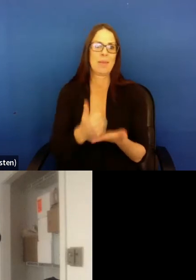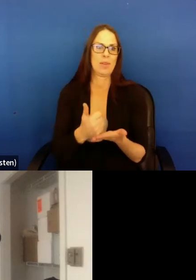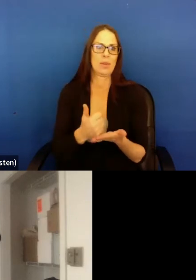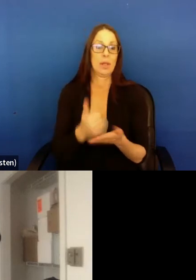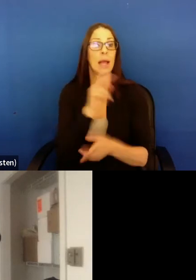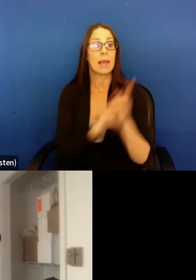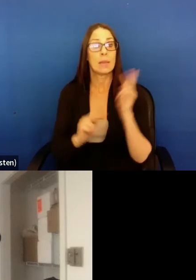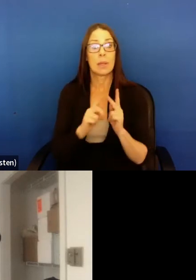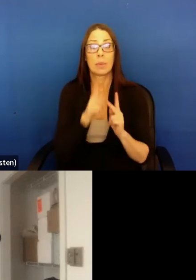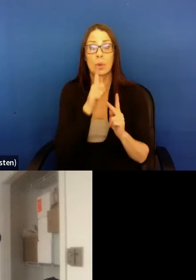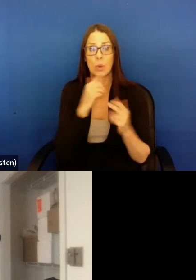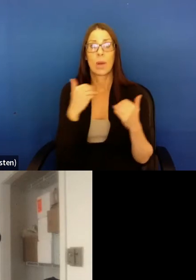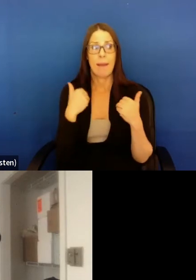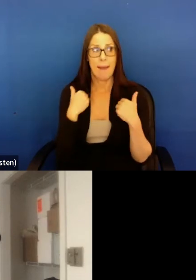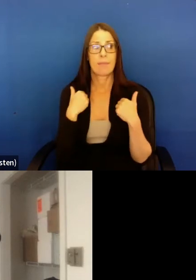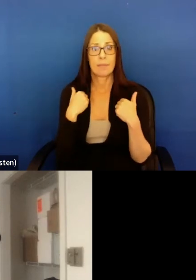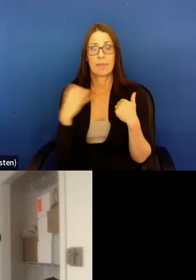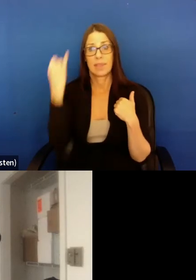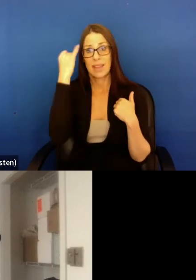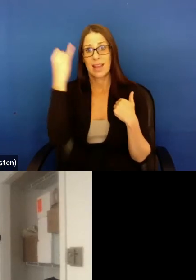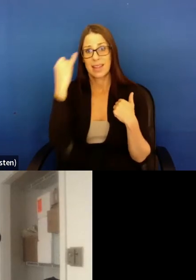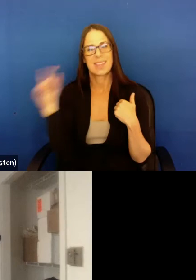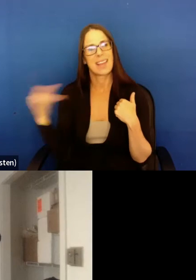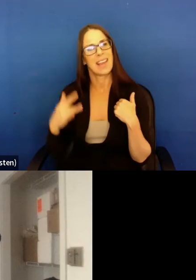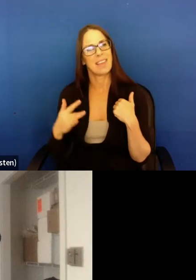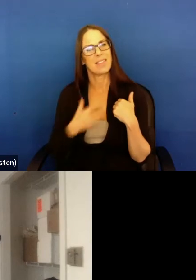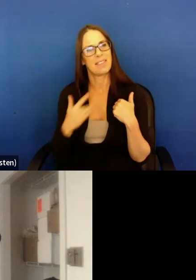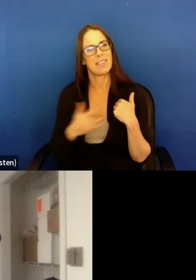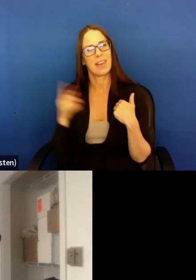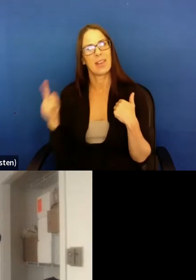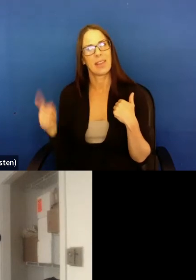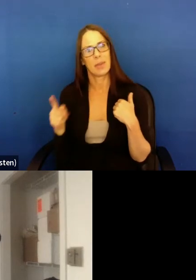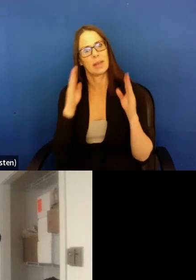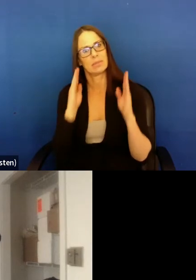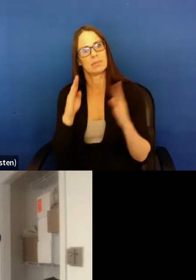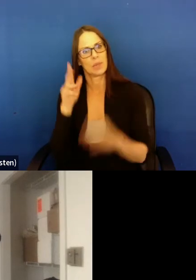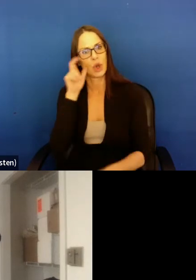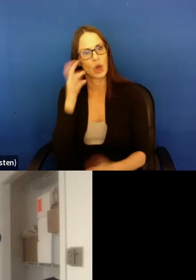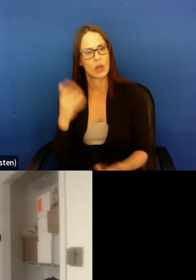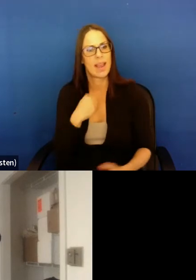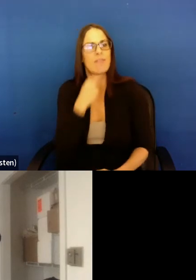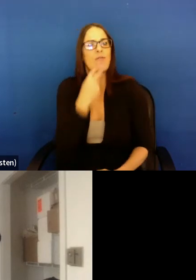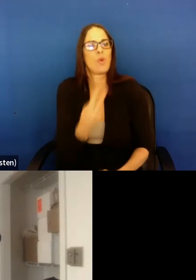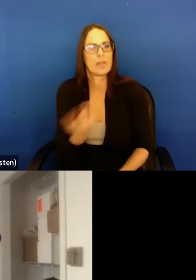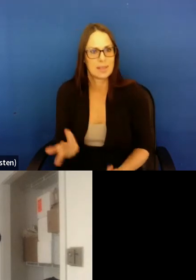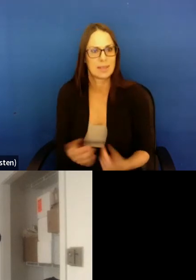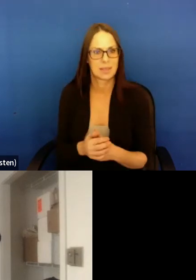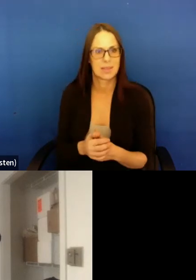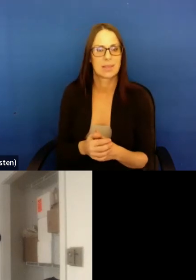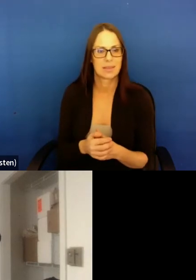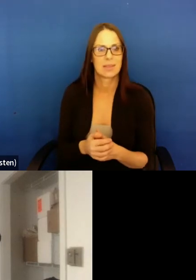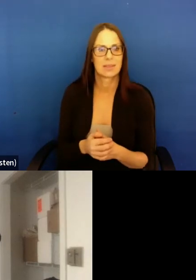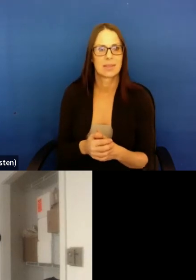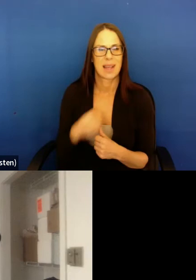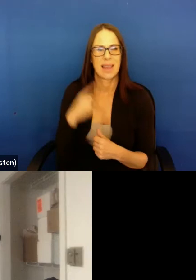these who have these ideas also have a voice. I think that's a very straightforward suggestion. We can have that as one of